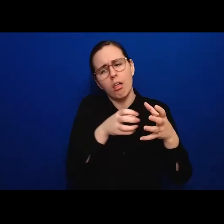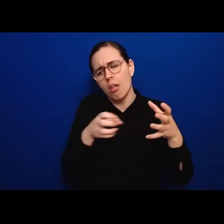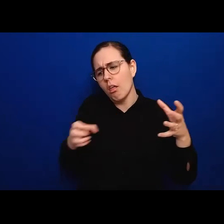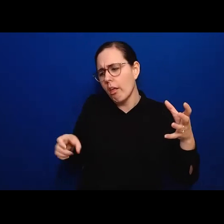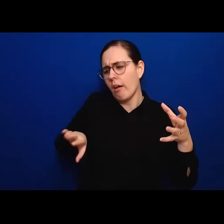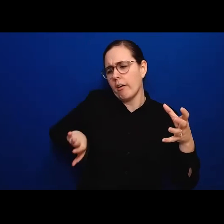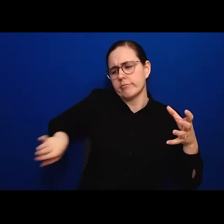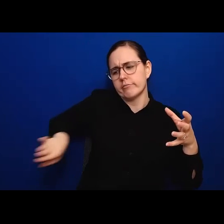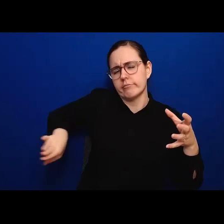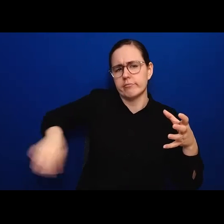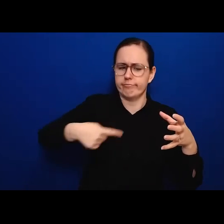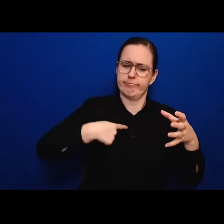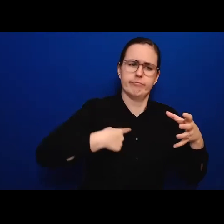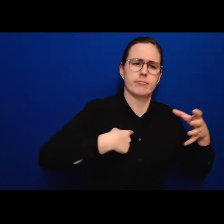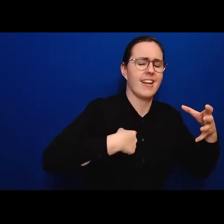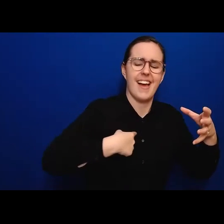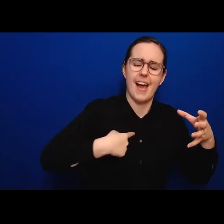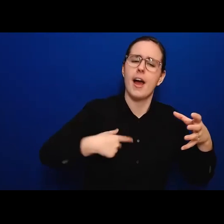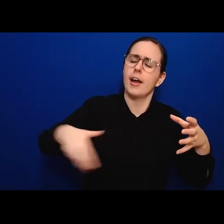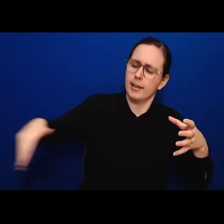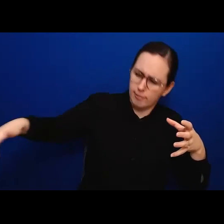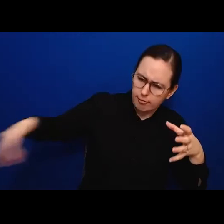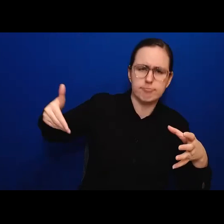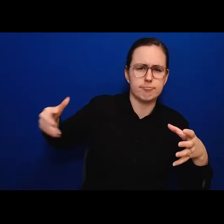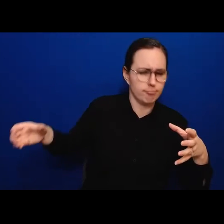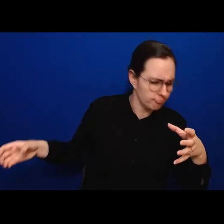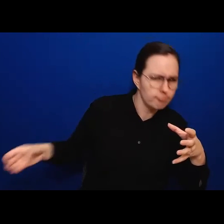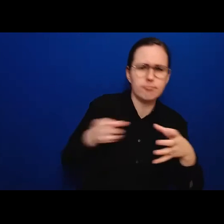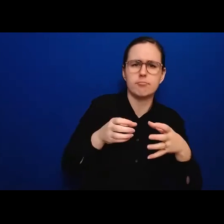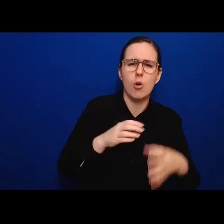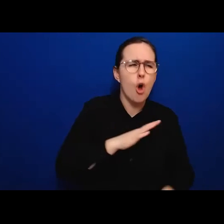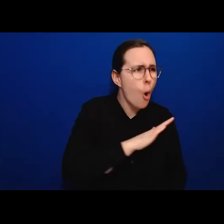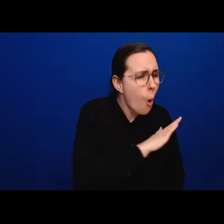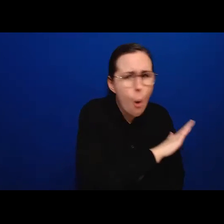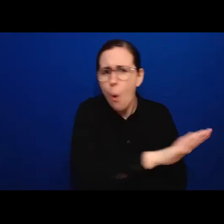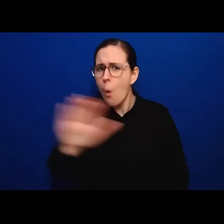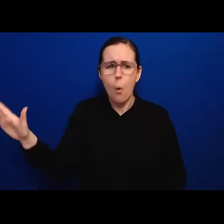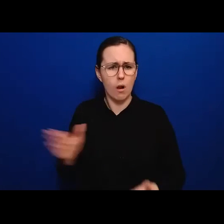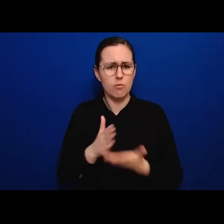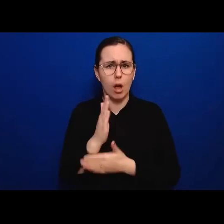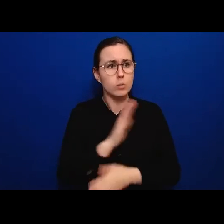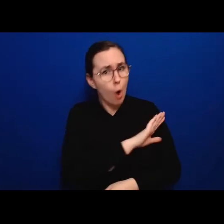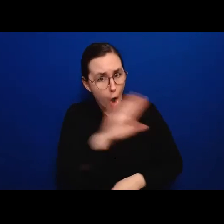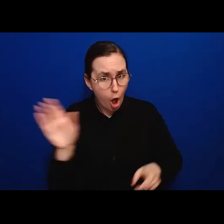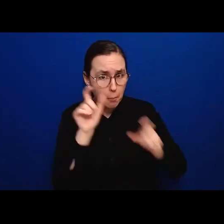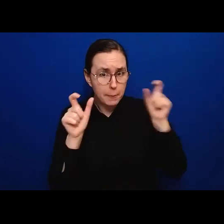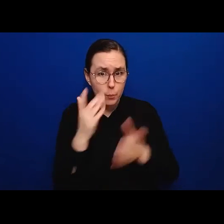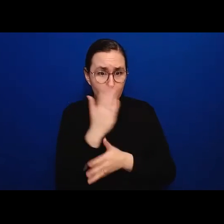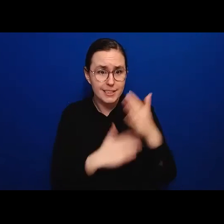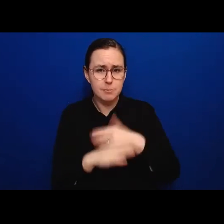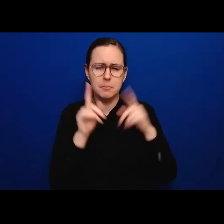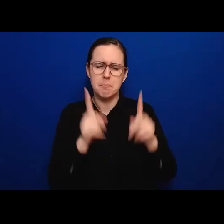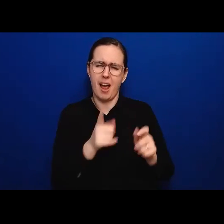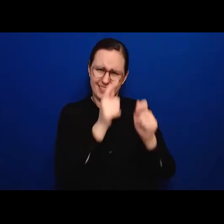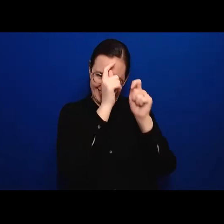with disability, and the sustainable development goals of